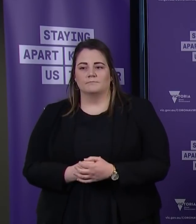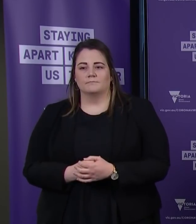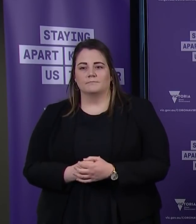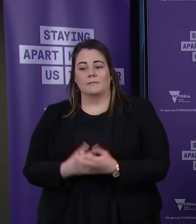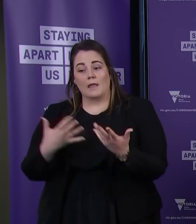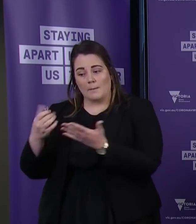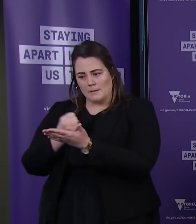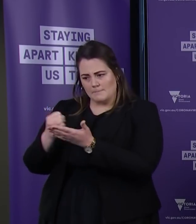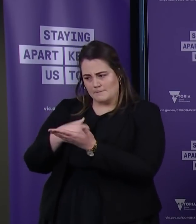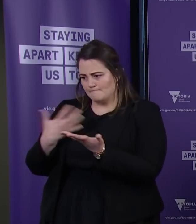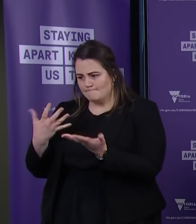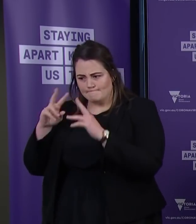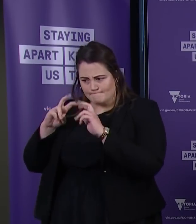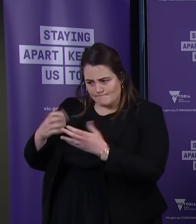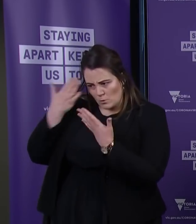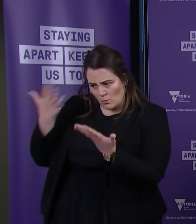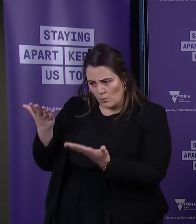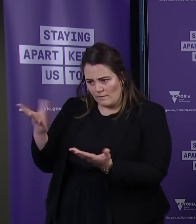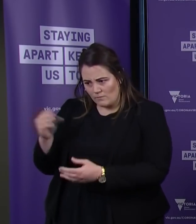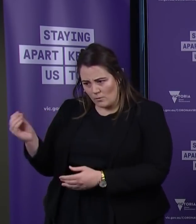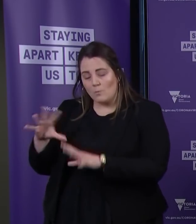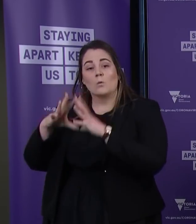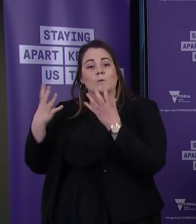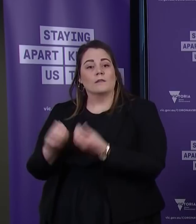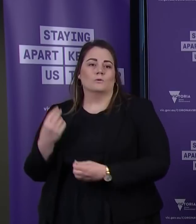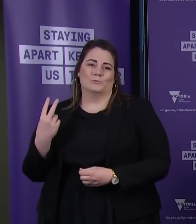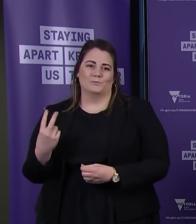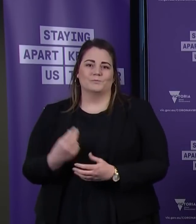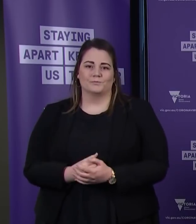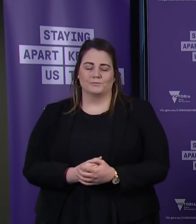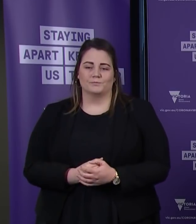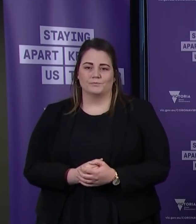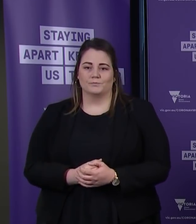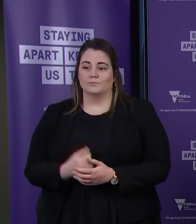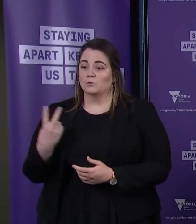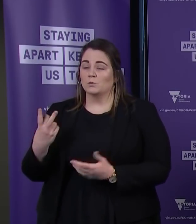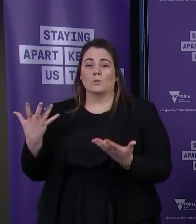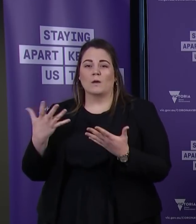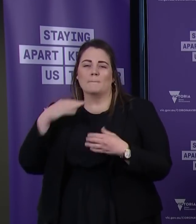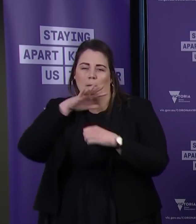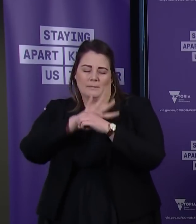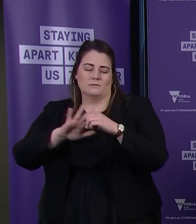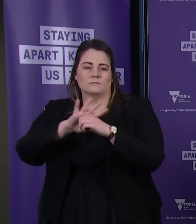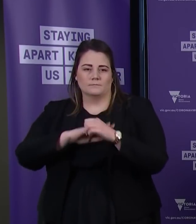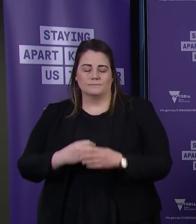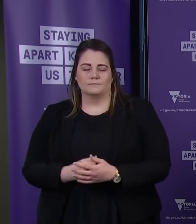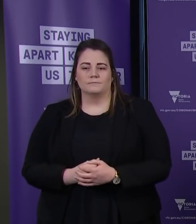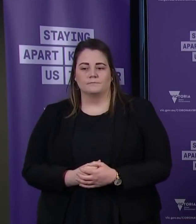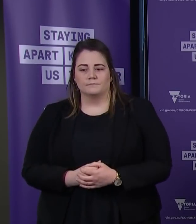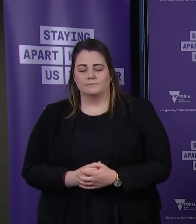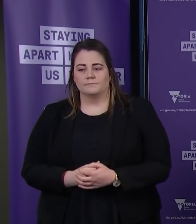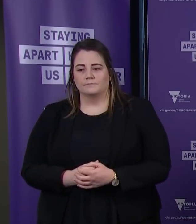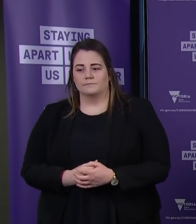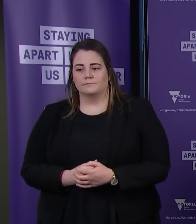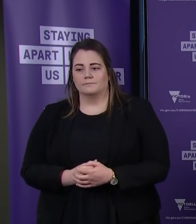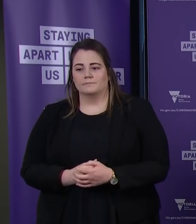unknown sources of acquisition is currently overall 2, and they are both Metro Melbourne. The